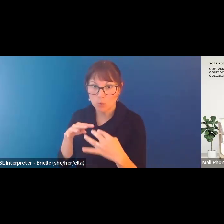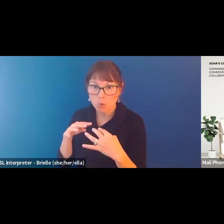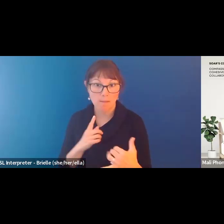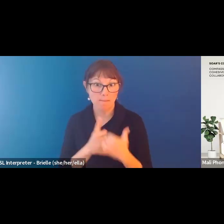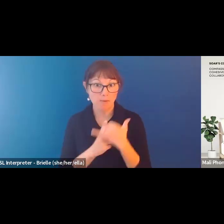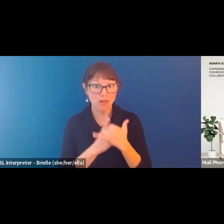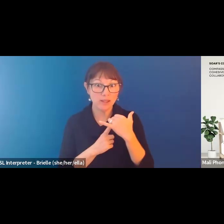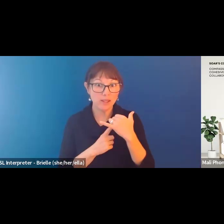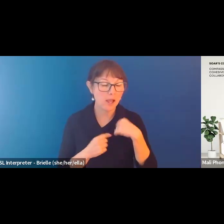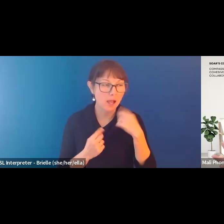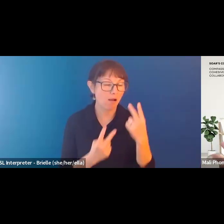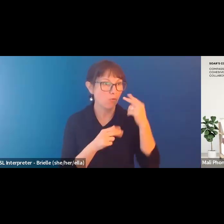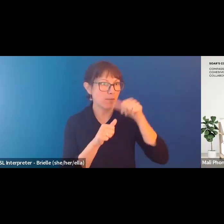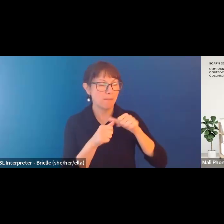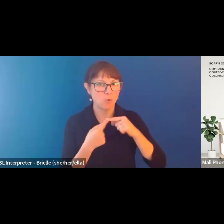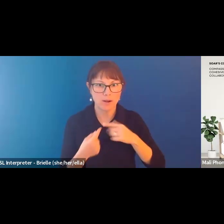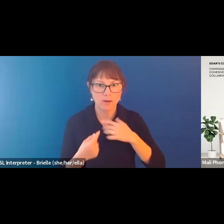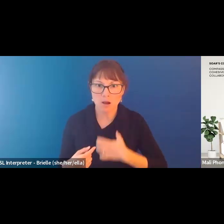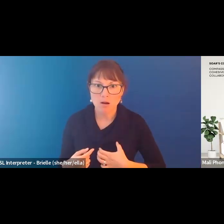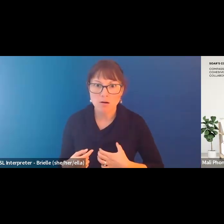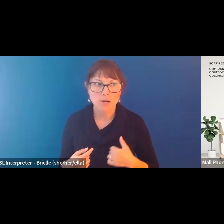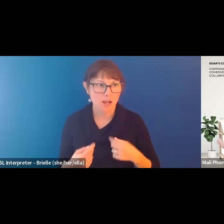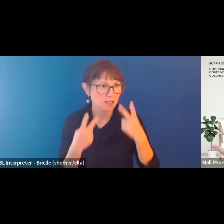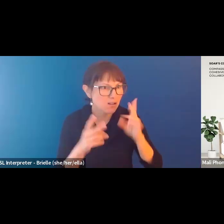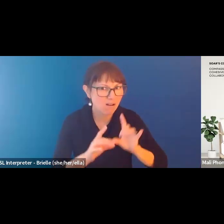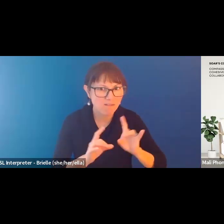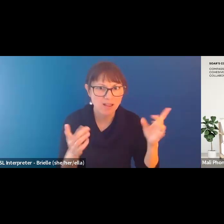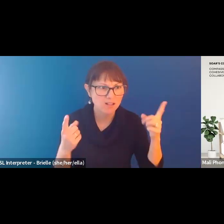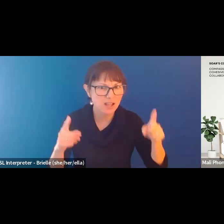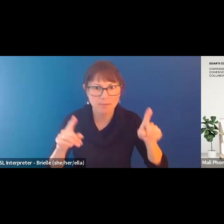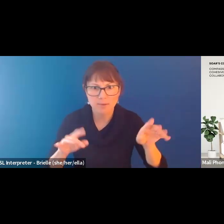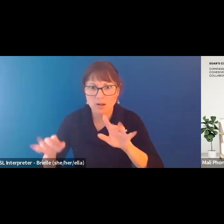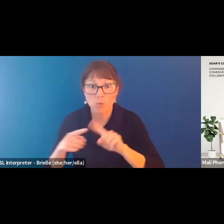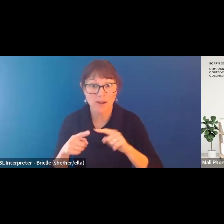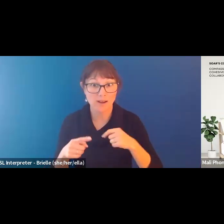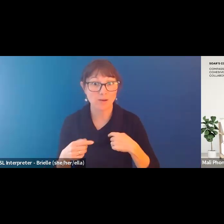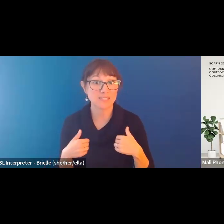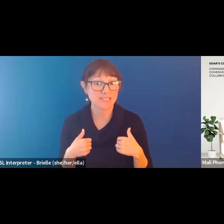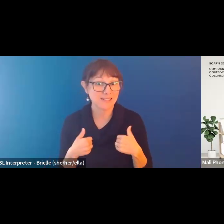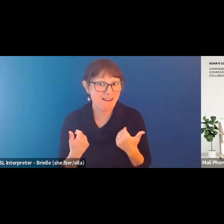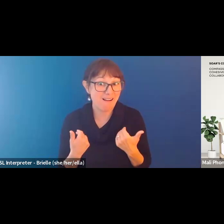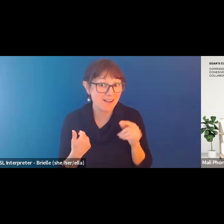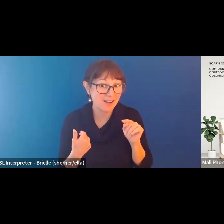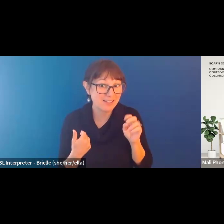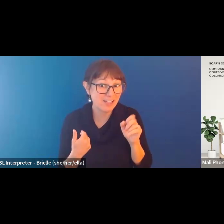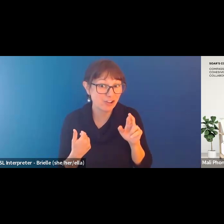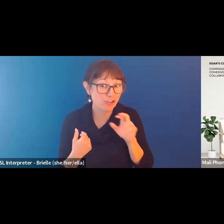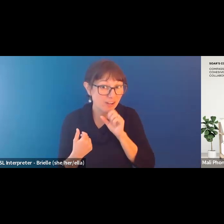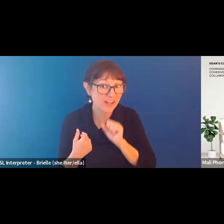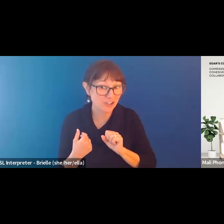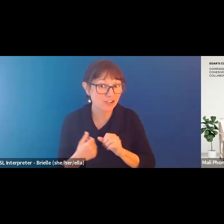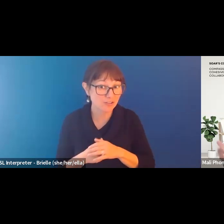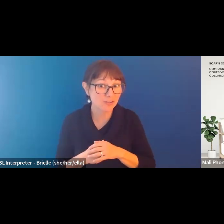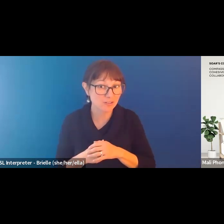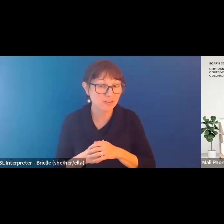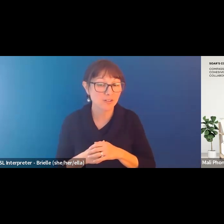bullied, remembering times of hunger and witnessing violence around me at a very tender young age,